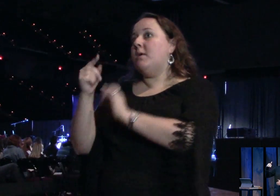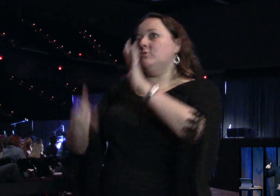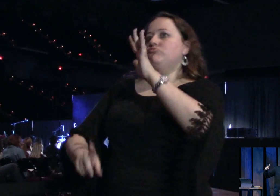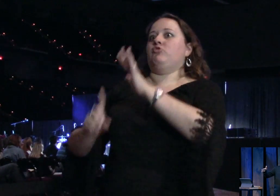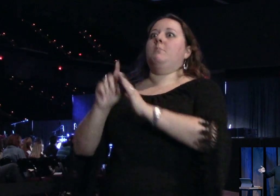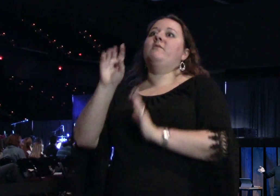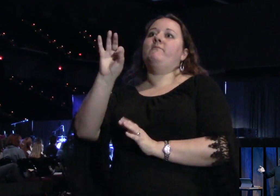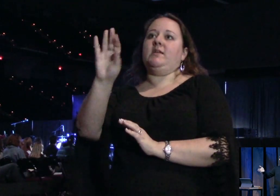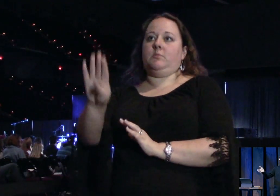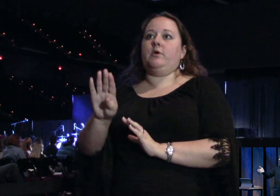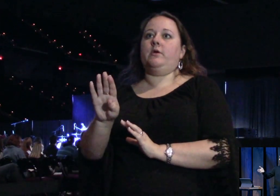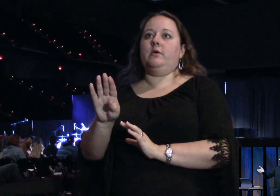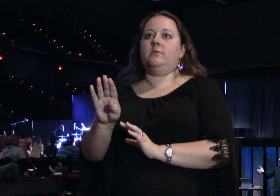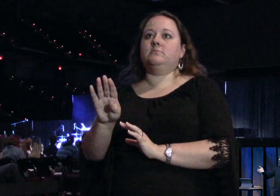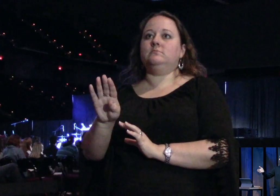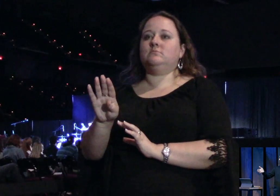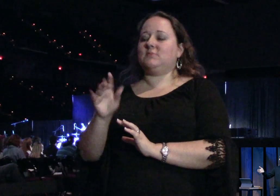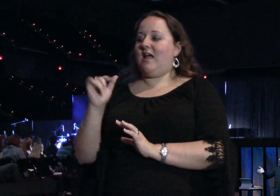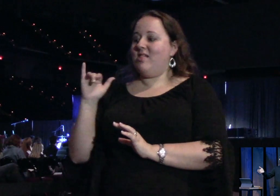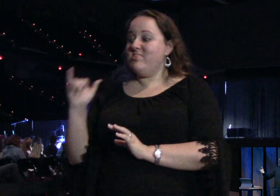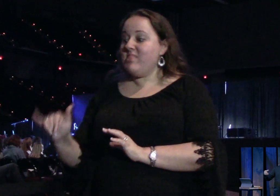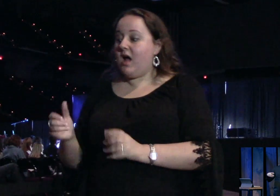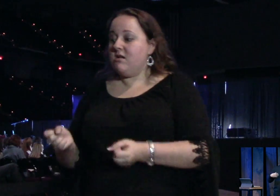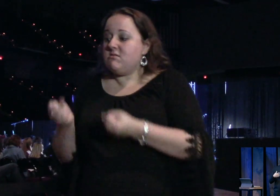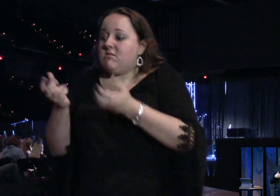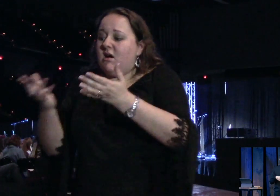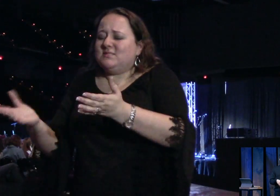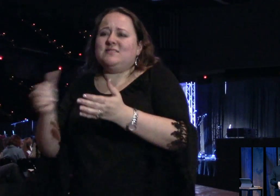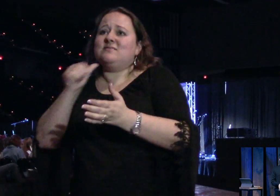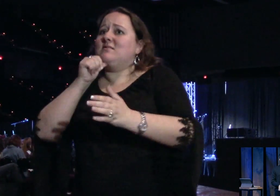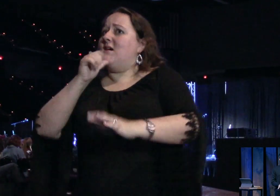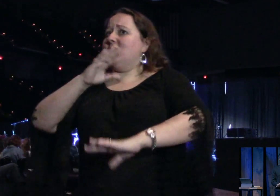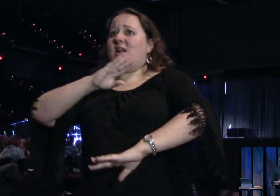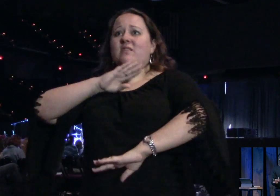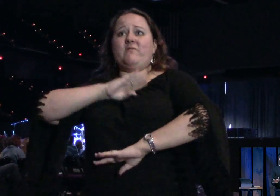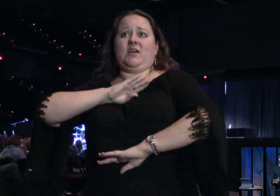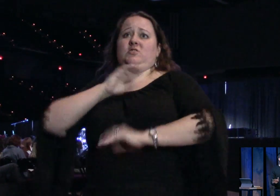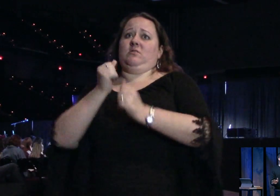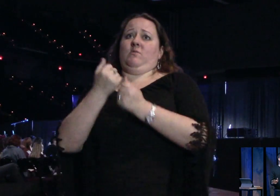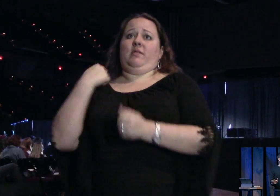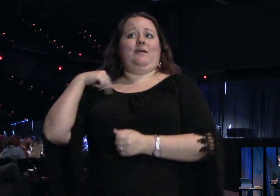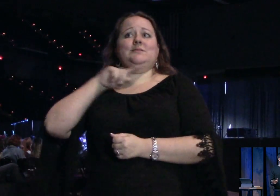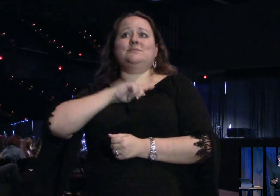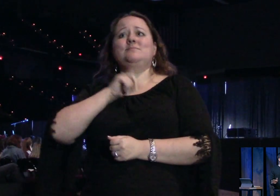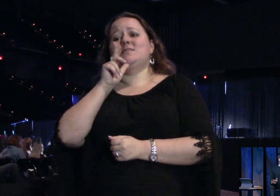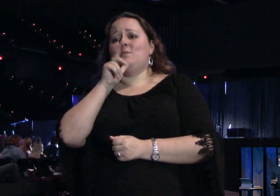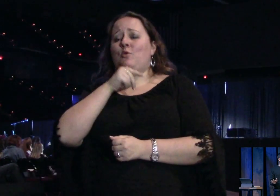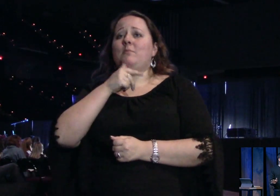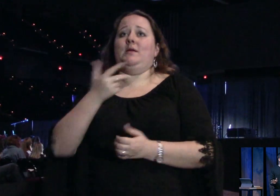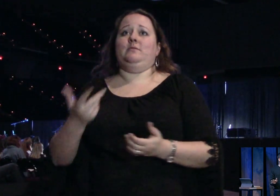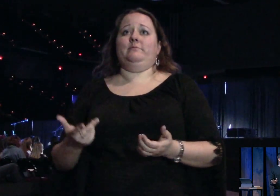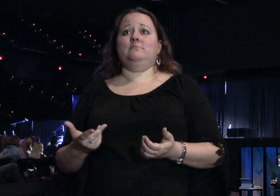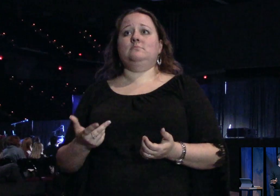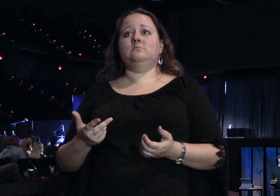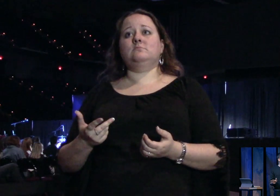best moments. And it fuels dissatisfaction in us.